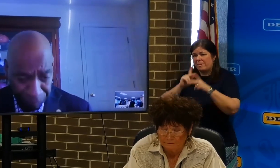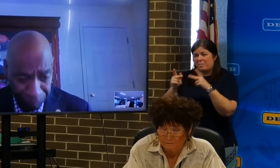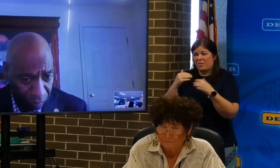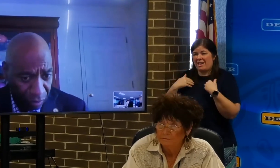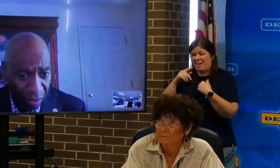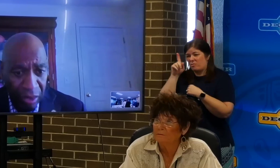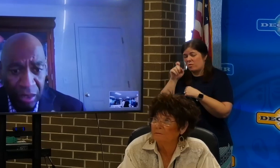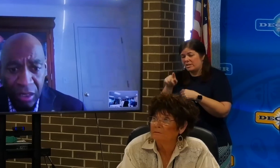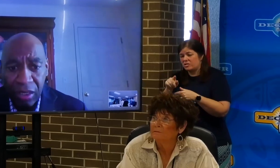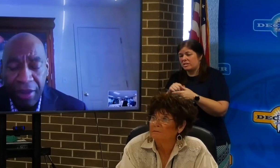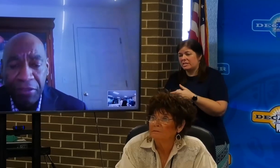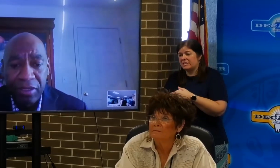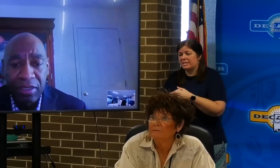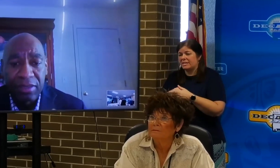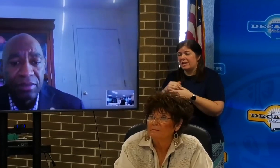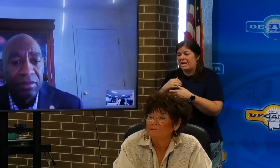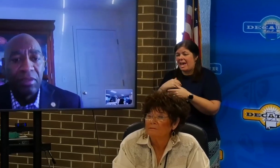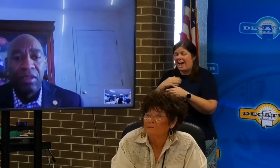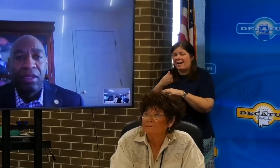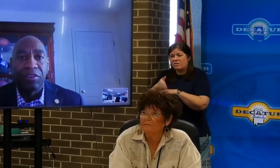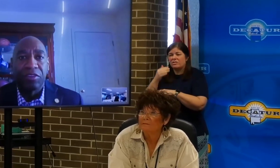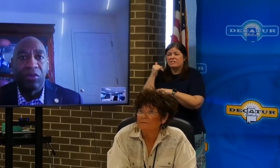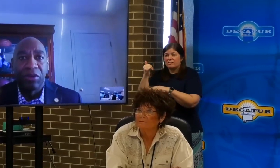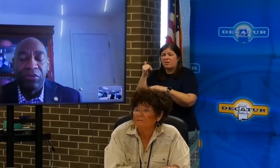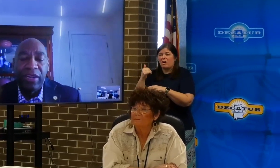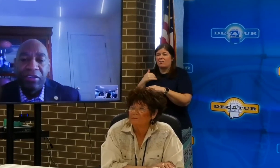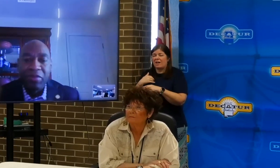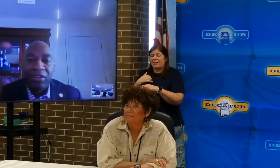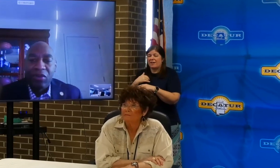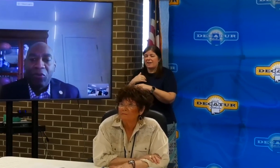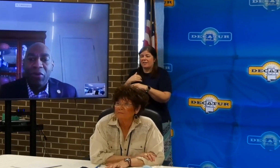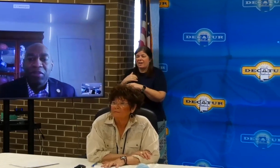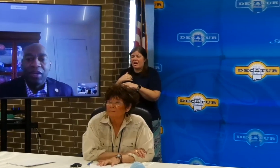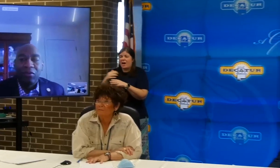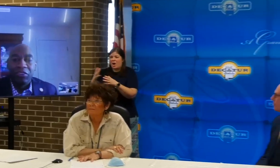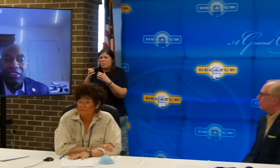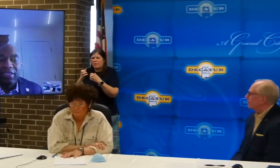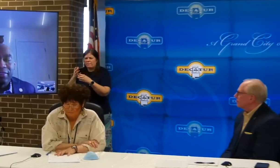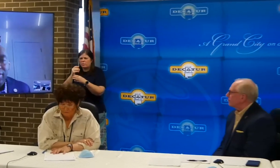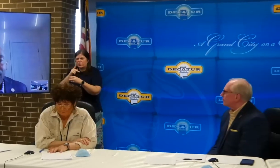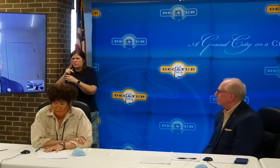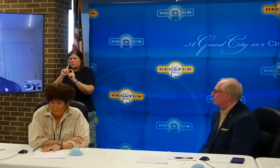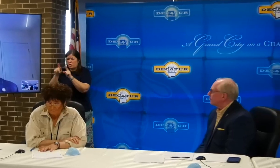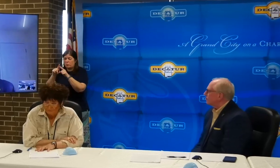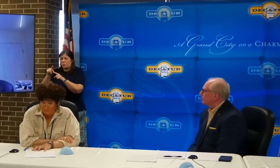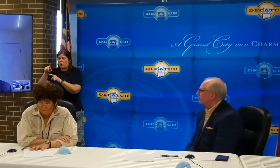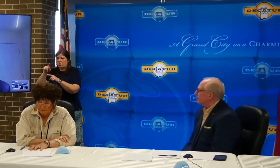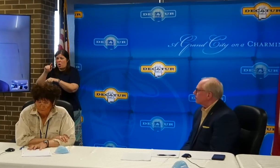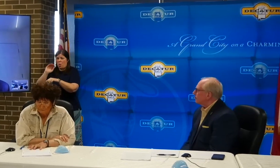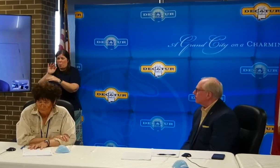questions after this call, I certainly want to direct everybody to our website. Again, it's